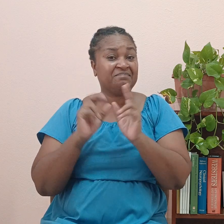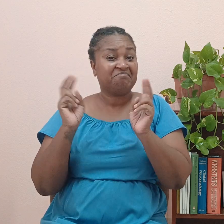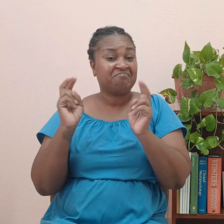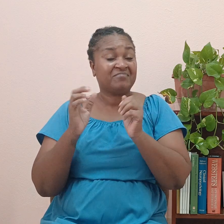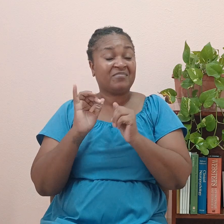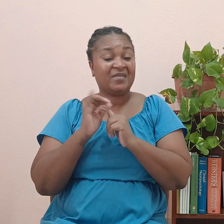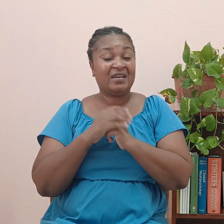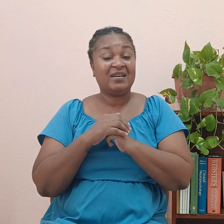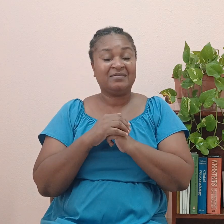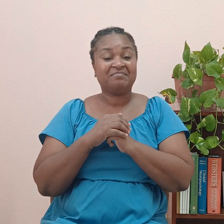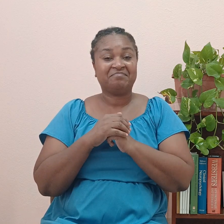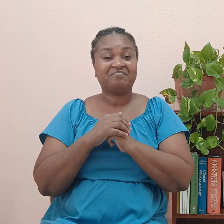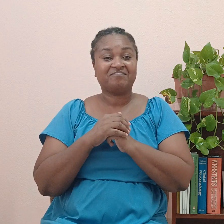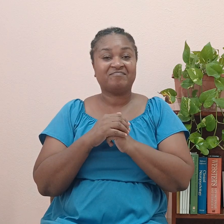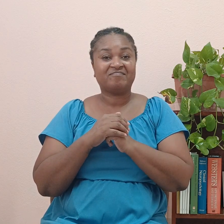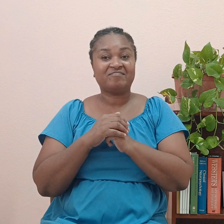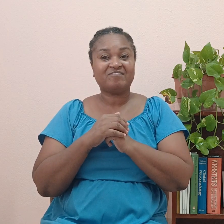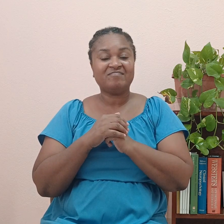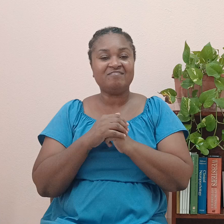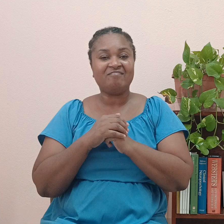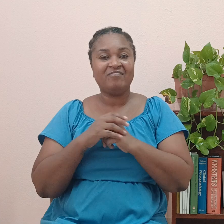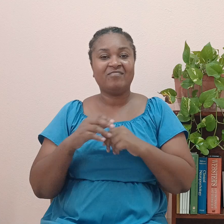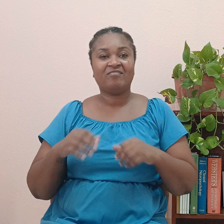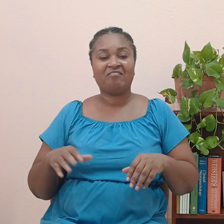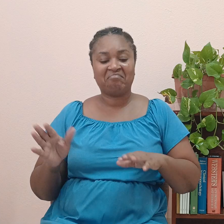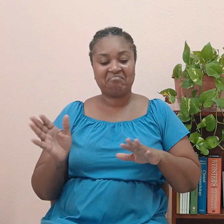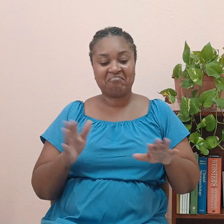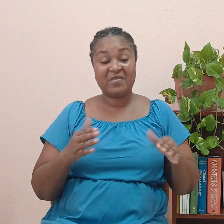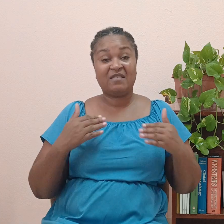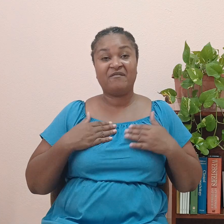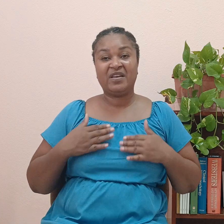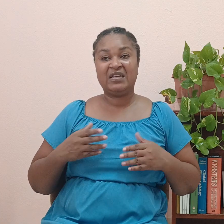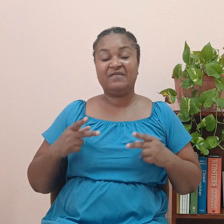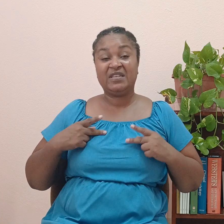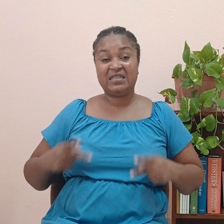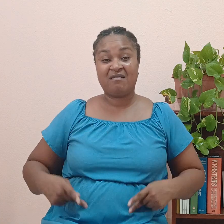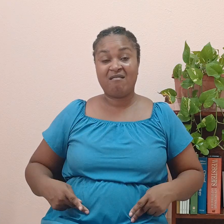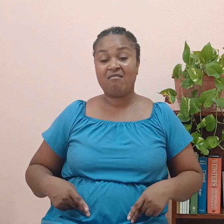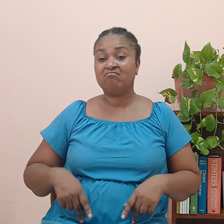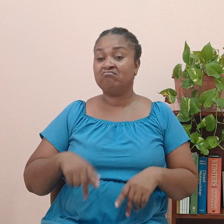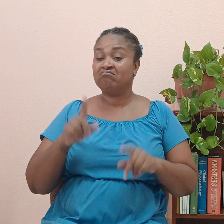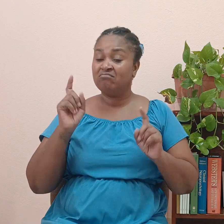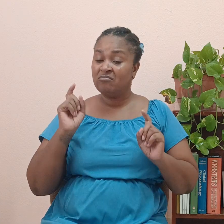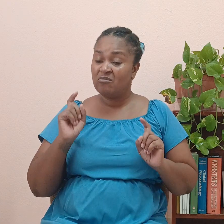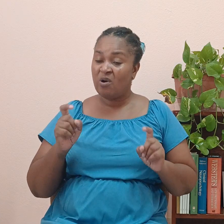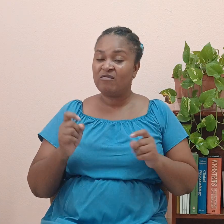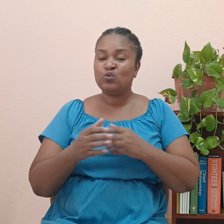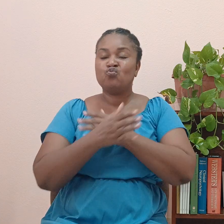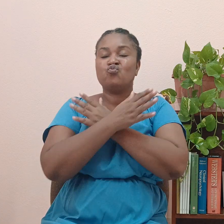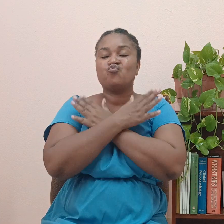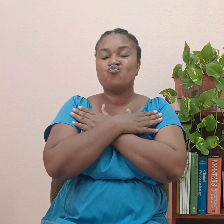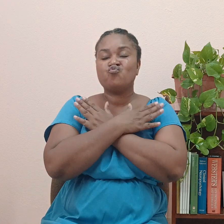Physical. Get between 6 and 8 hours of rest each day.